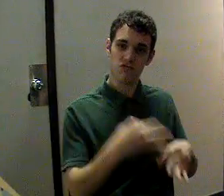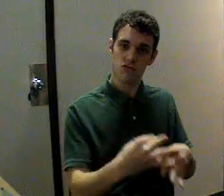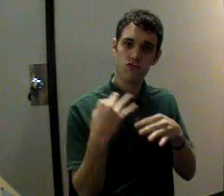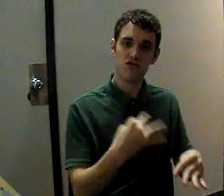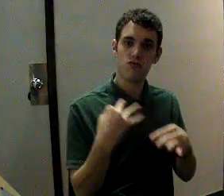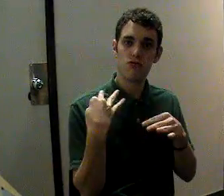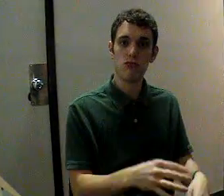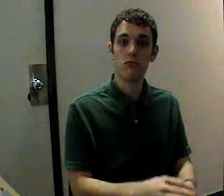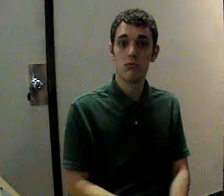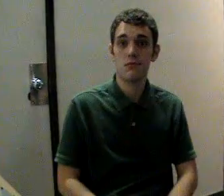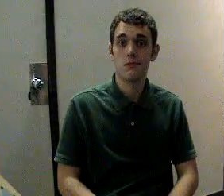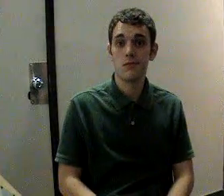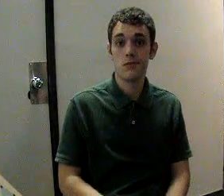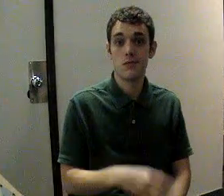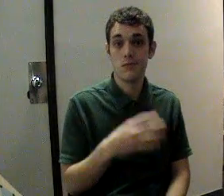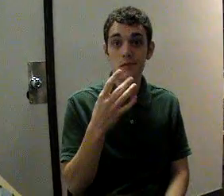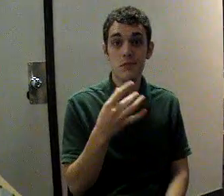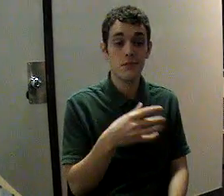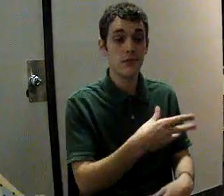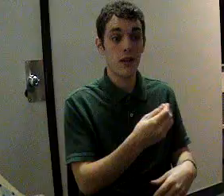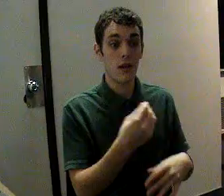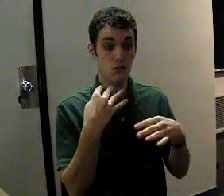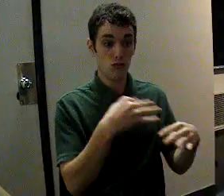much potassium go out as sodium comes in?